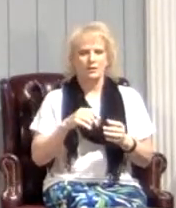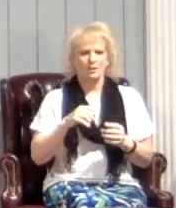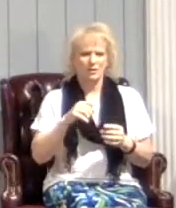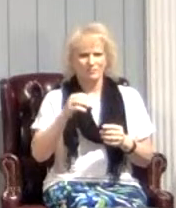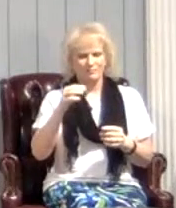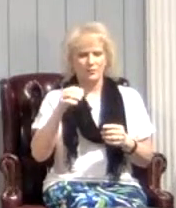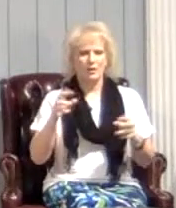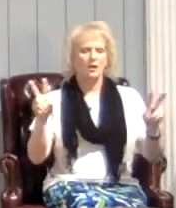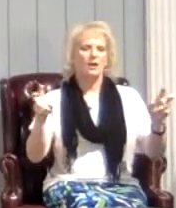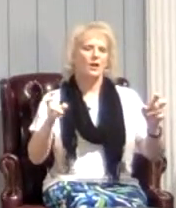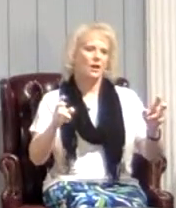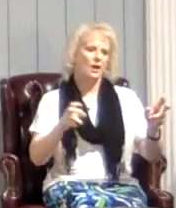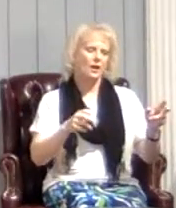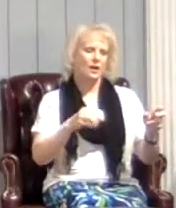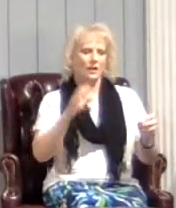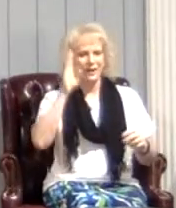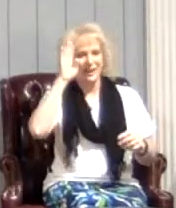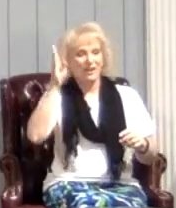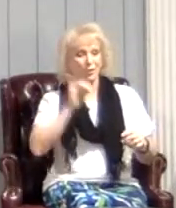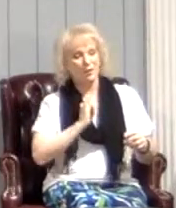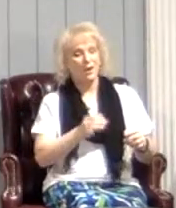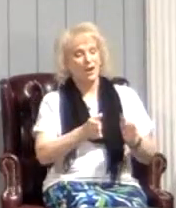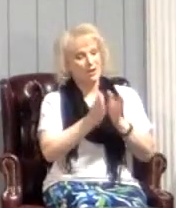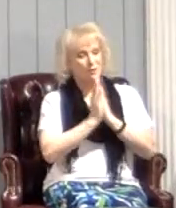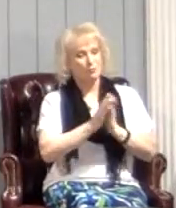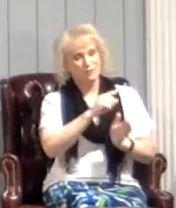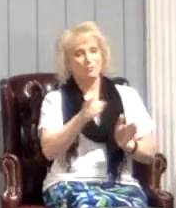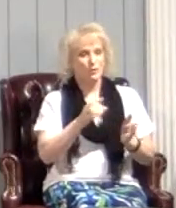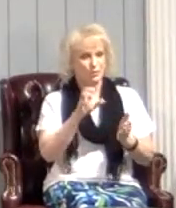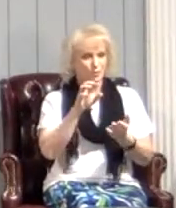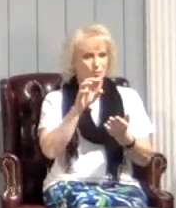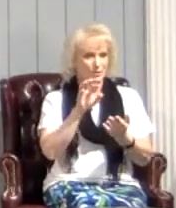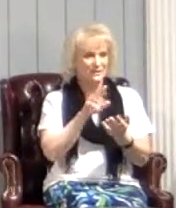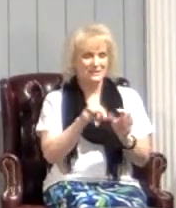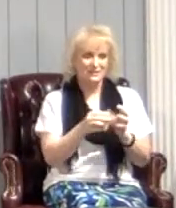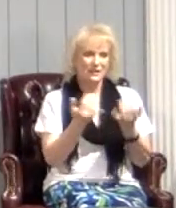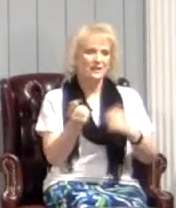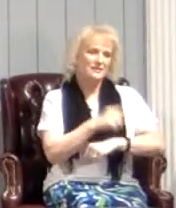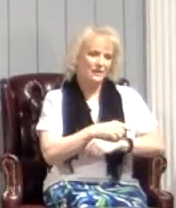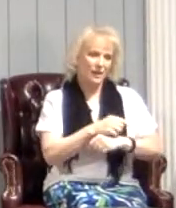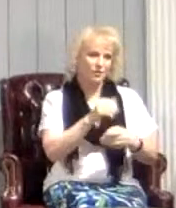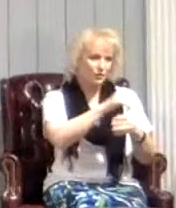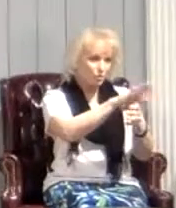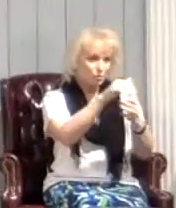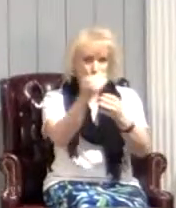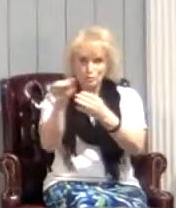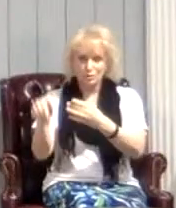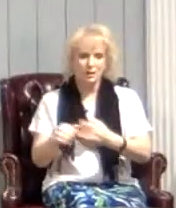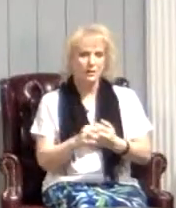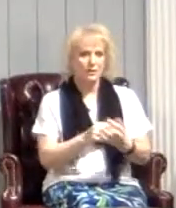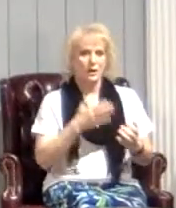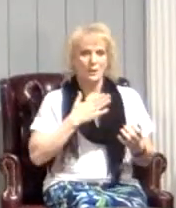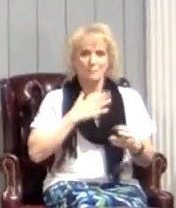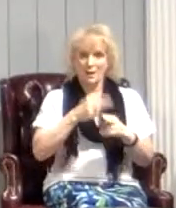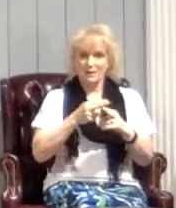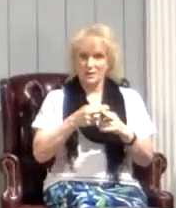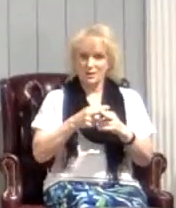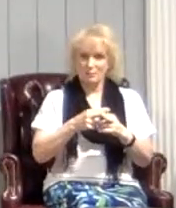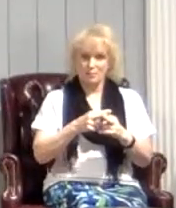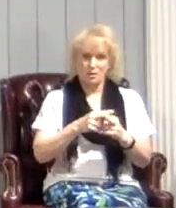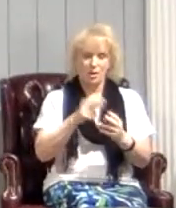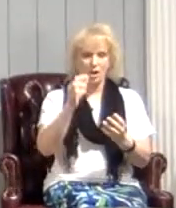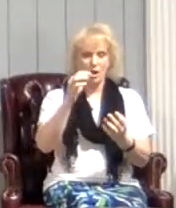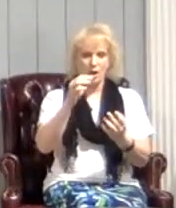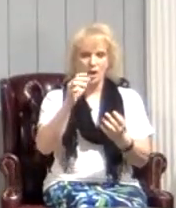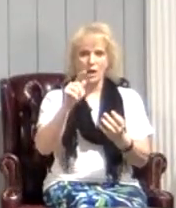hello, I prayed for you today, or good morning, I prayed for you today. And then somehow you know, and it's got my name on the text, but somehow you've hidden